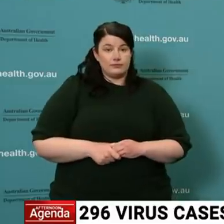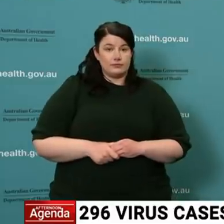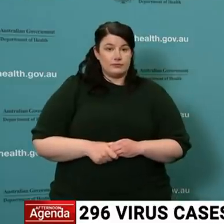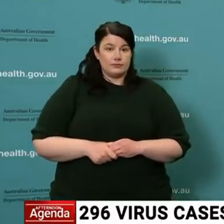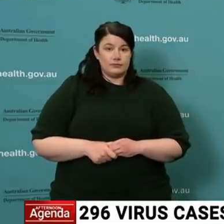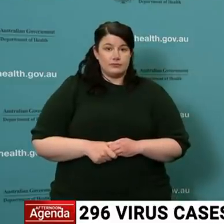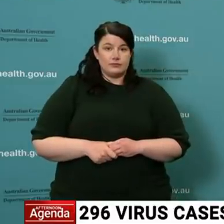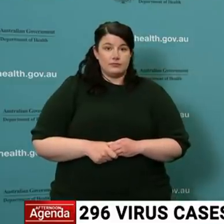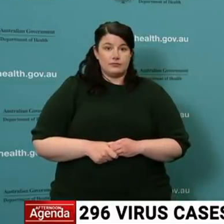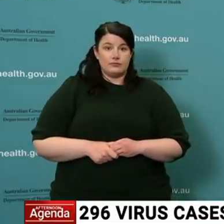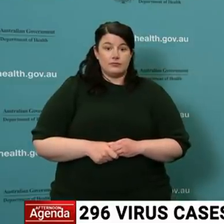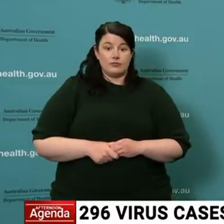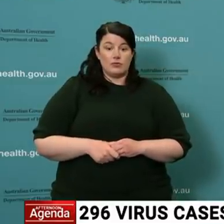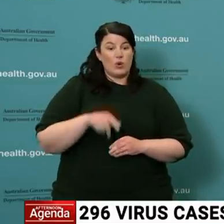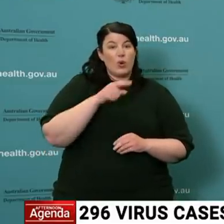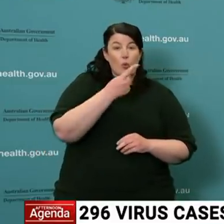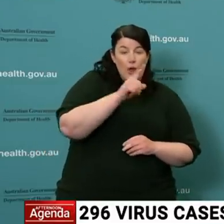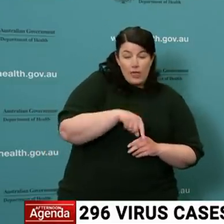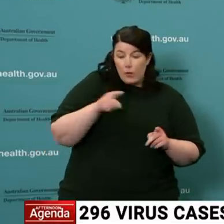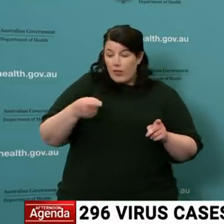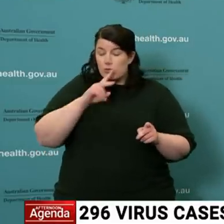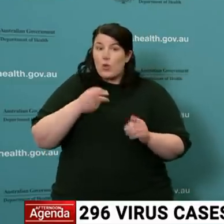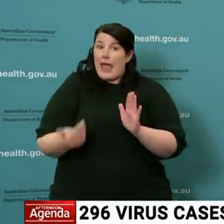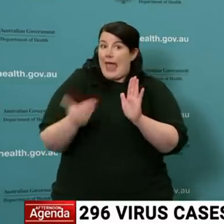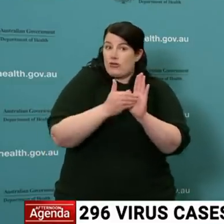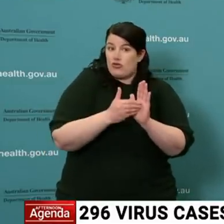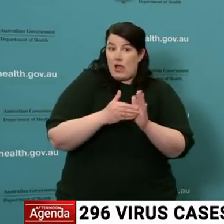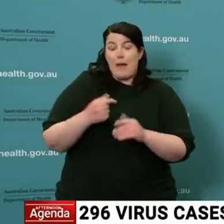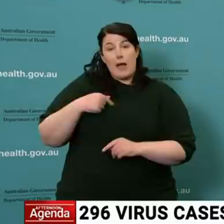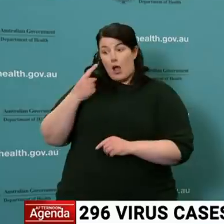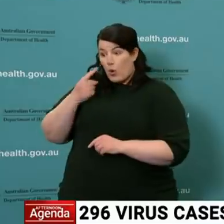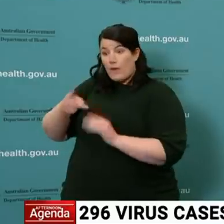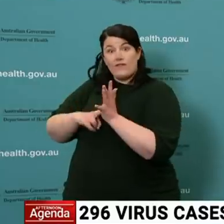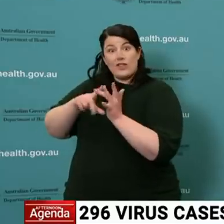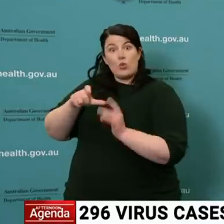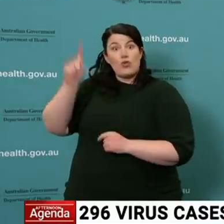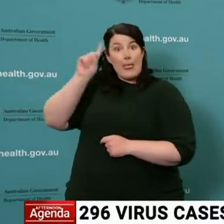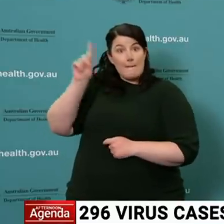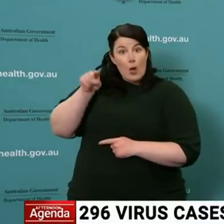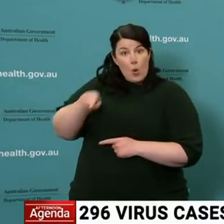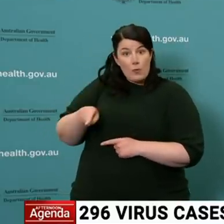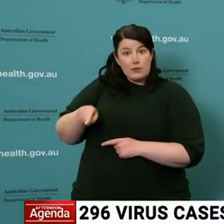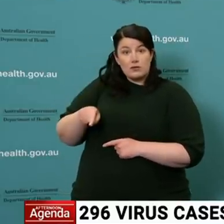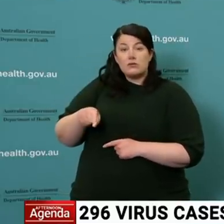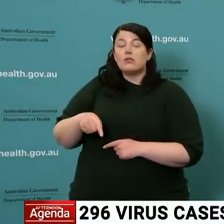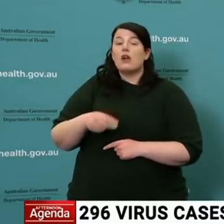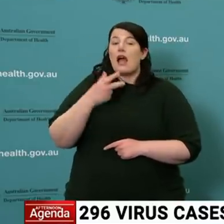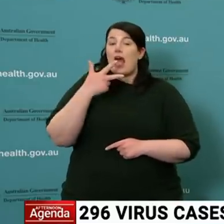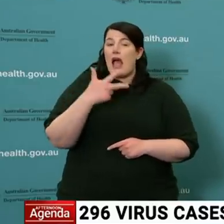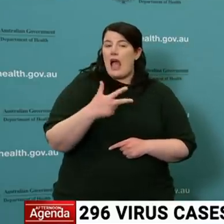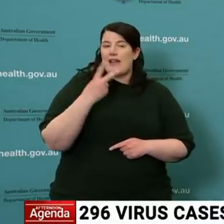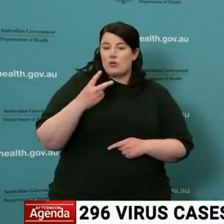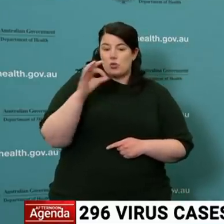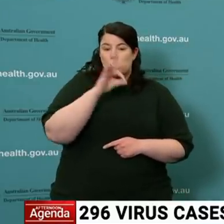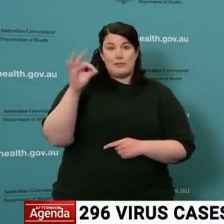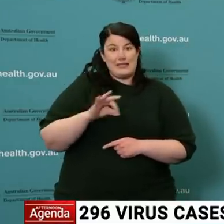on normal capacity in Victoria, only 82% of beds are currently being used. That is mirrored